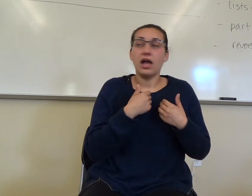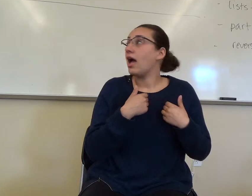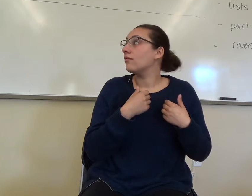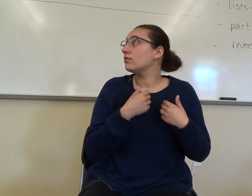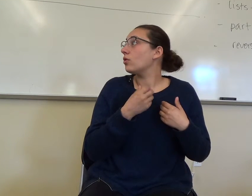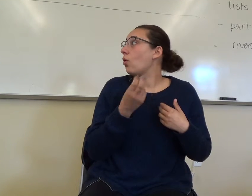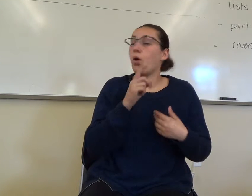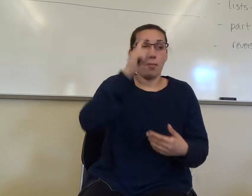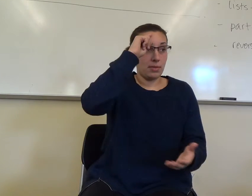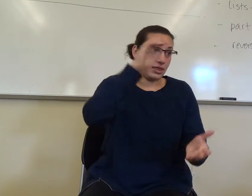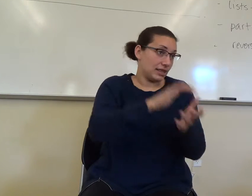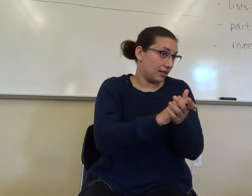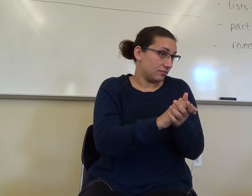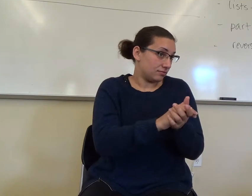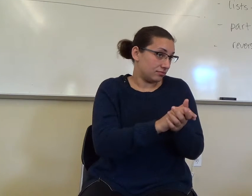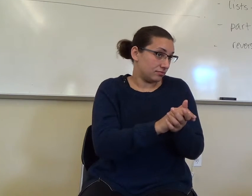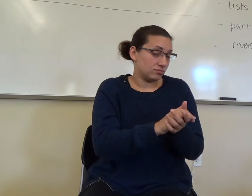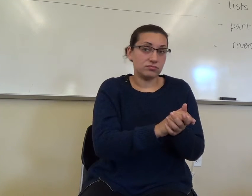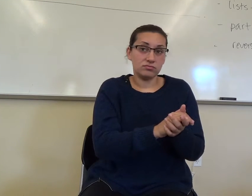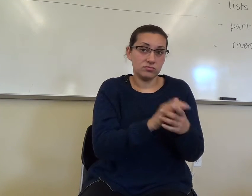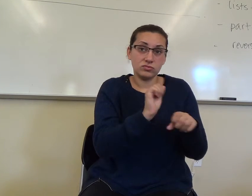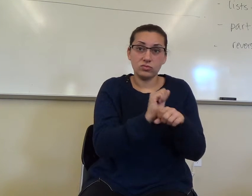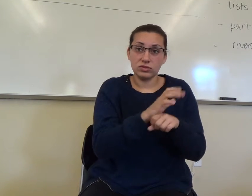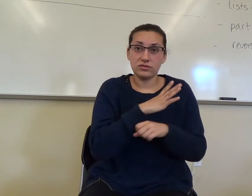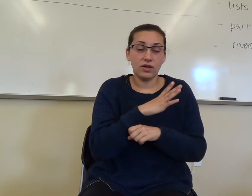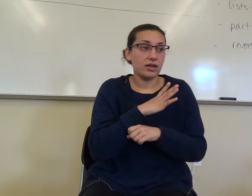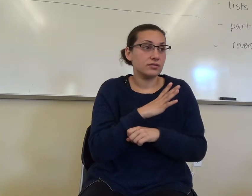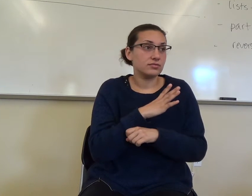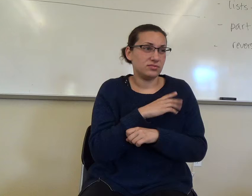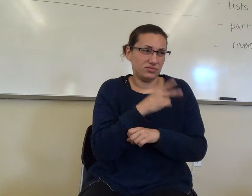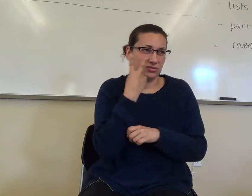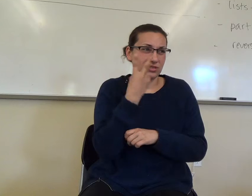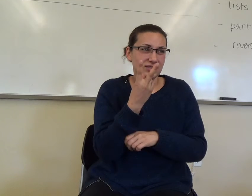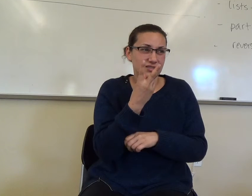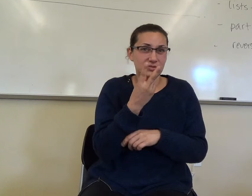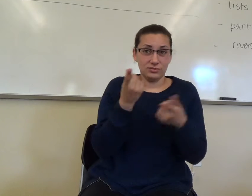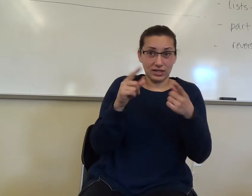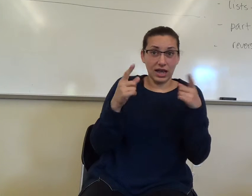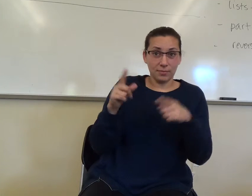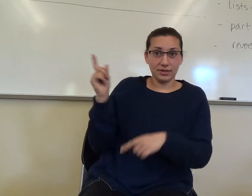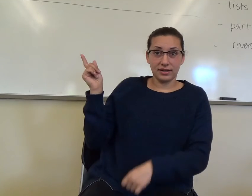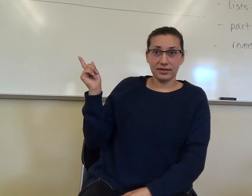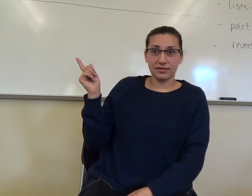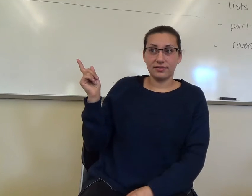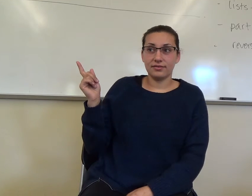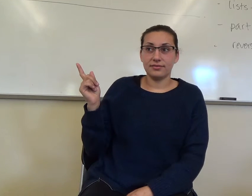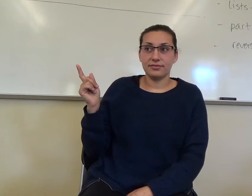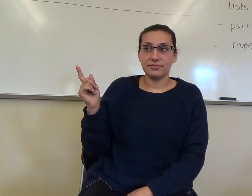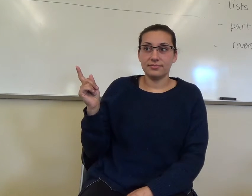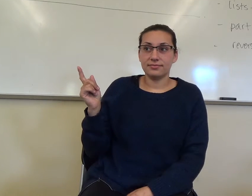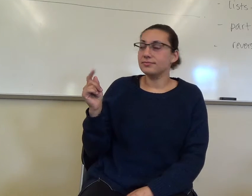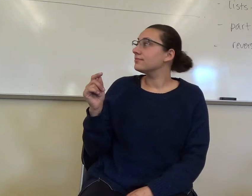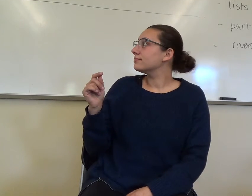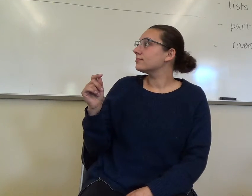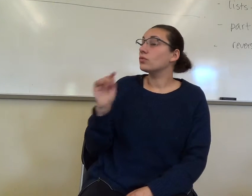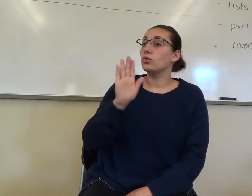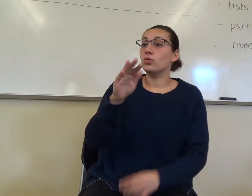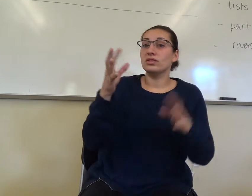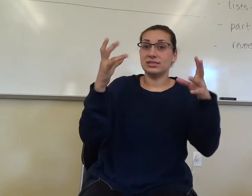would work. Anybody else, you see where we're going with this? And here's where your summary comes